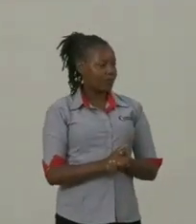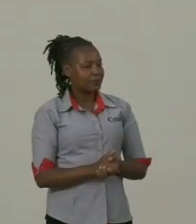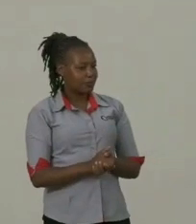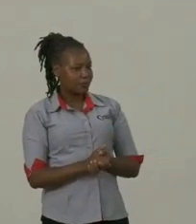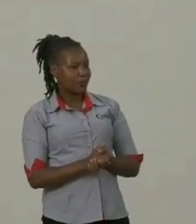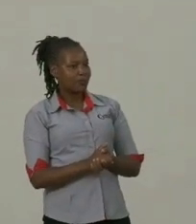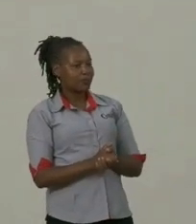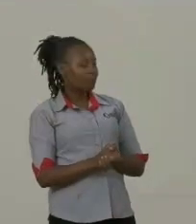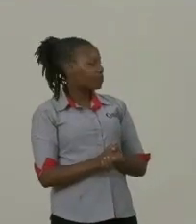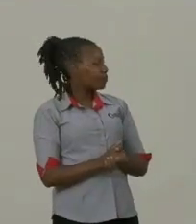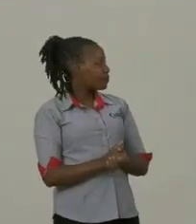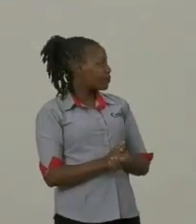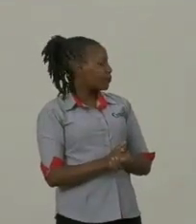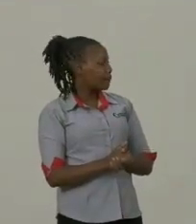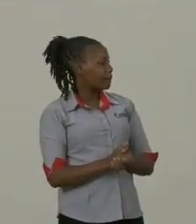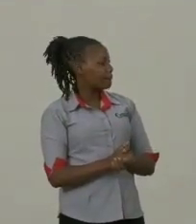a bill of lading.